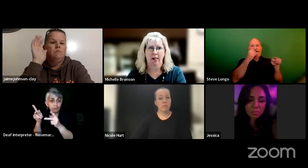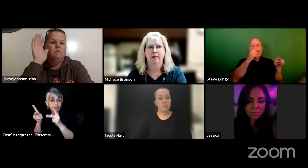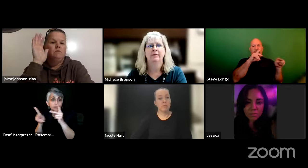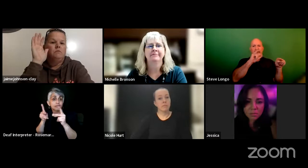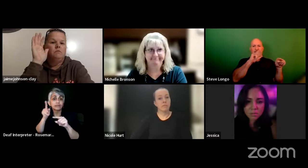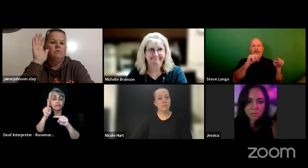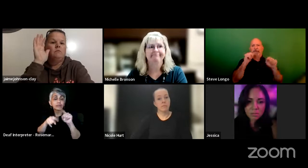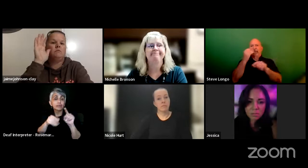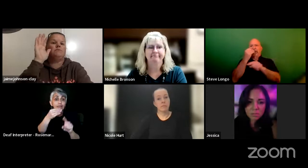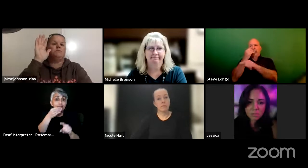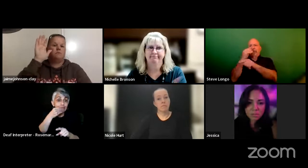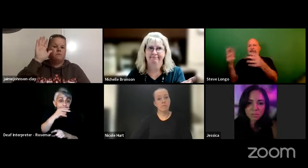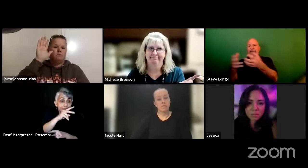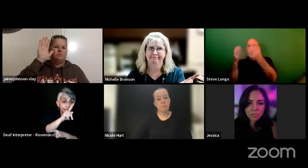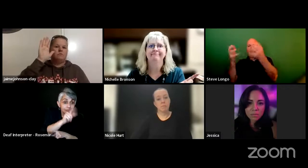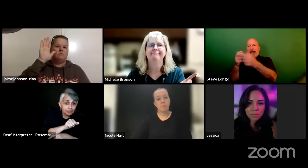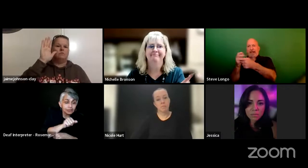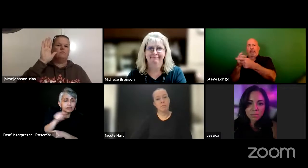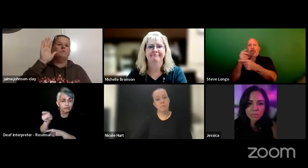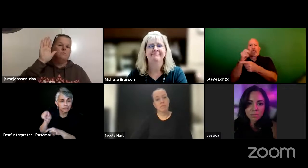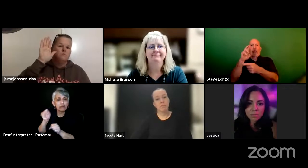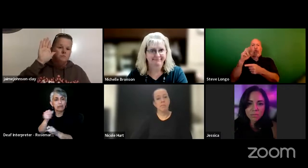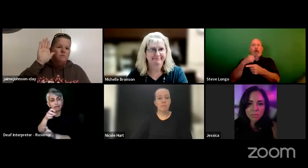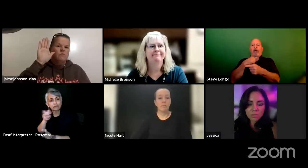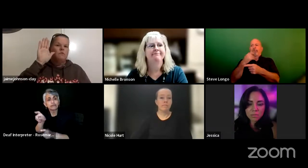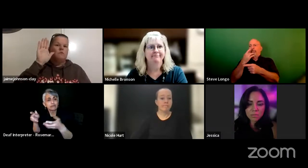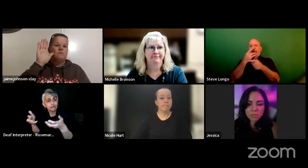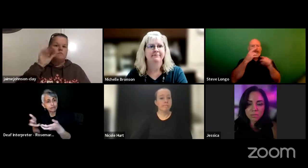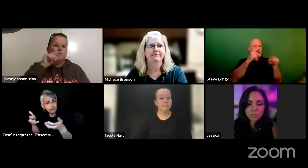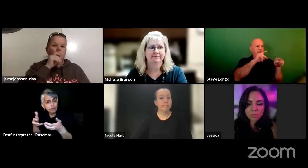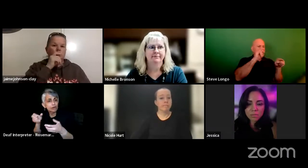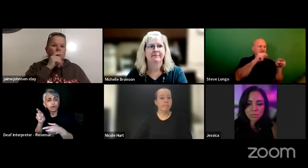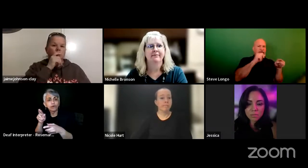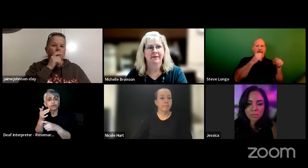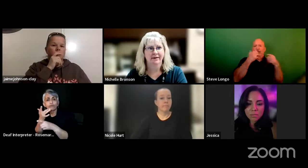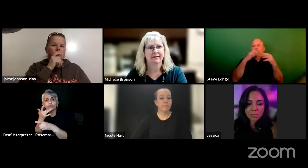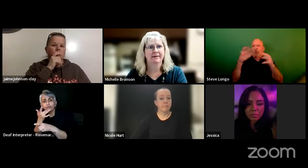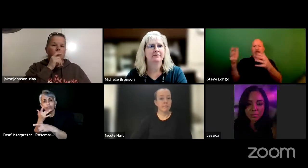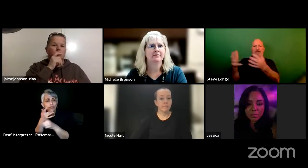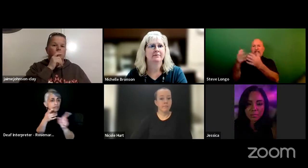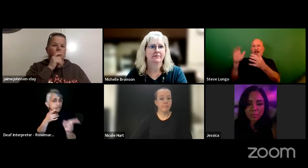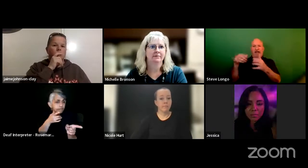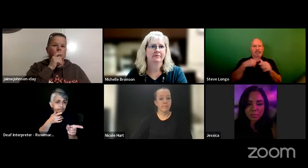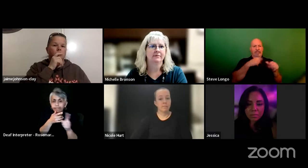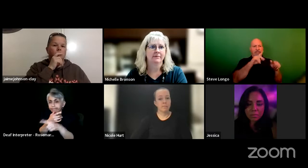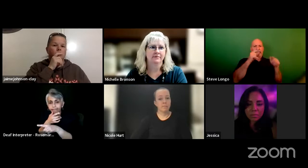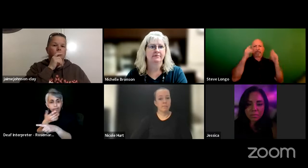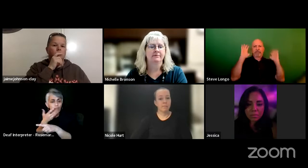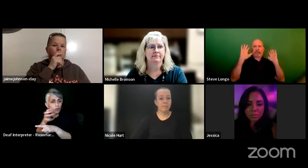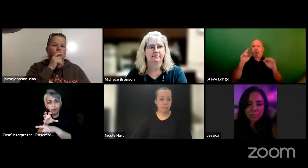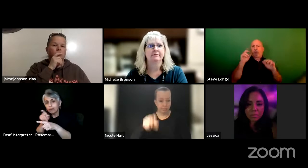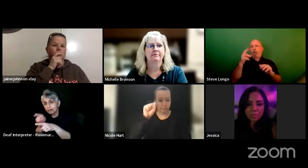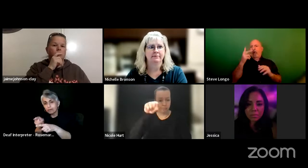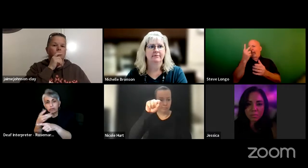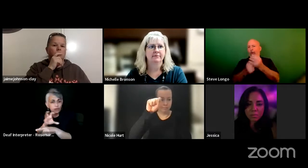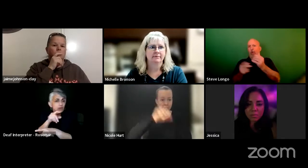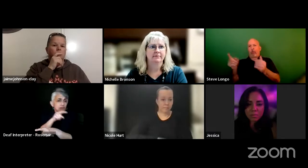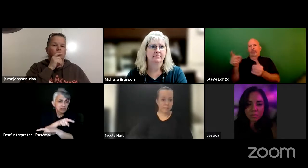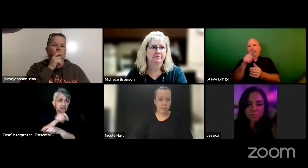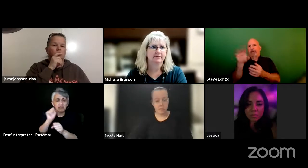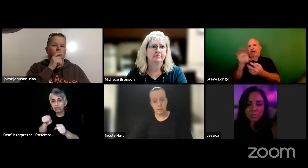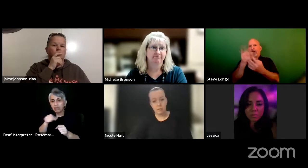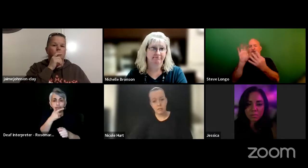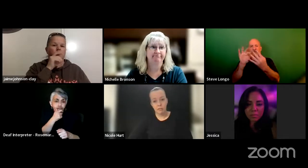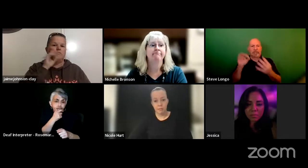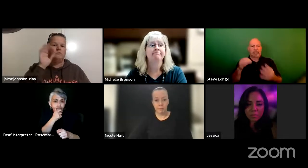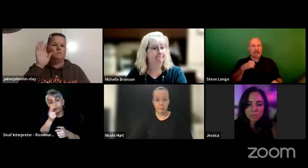another. So those who may not be able to take part of the pizza can do the salad, or, you know, they at least